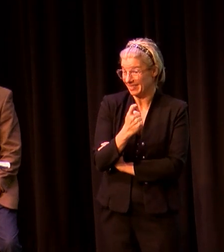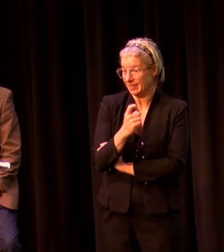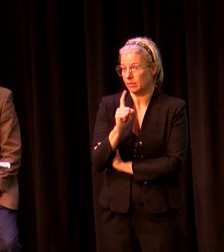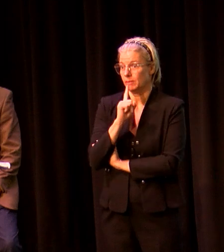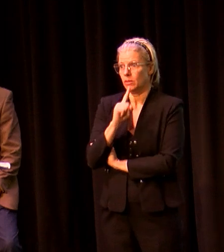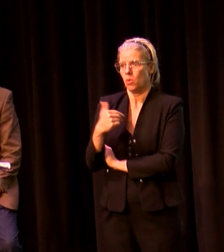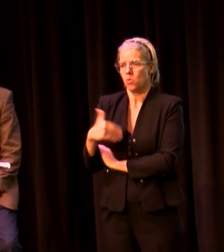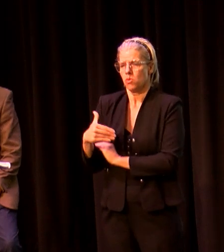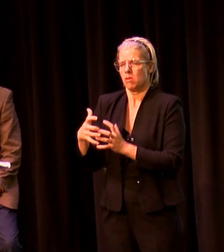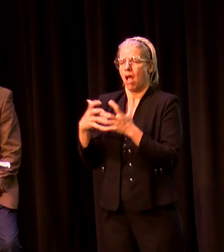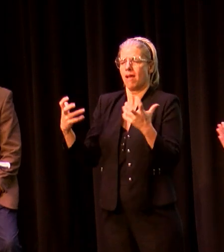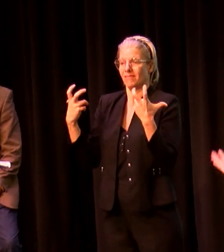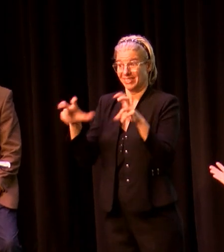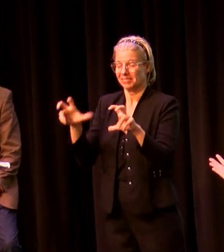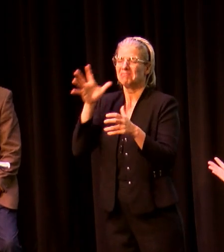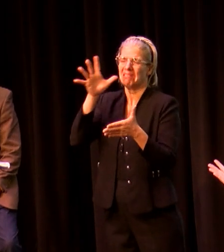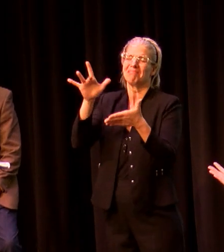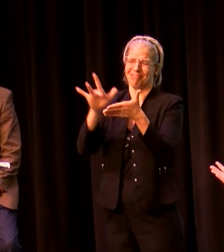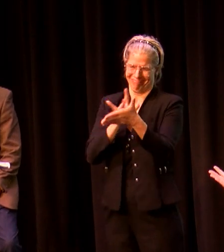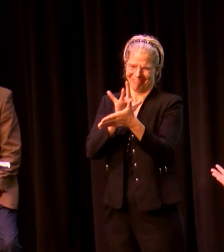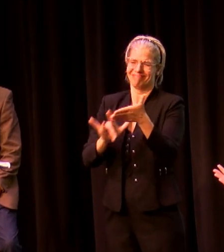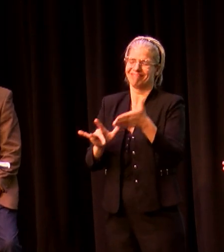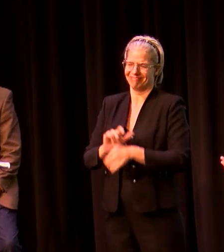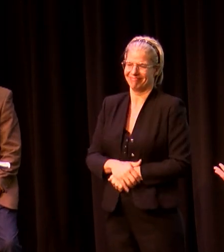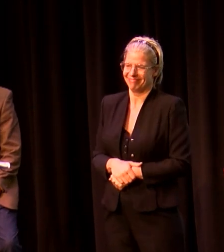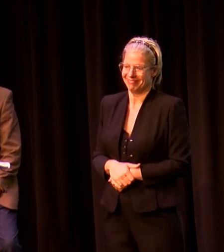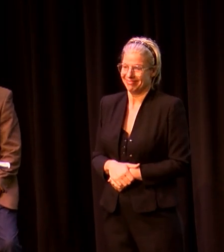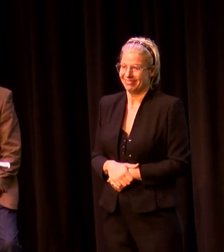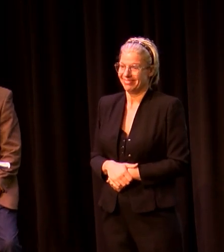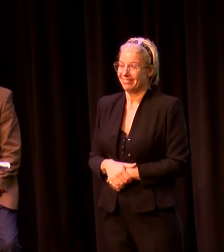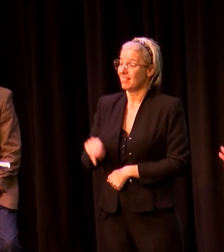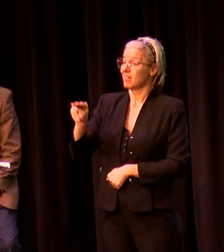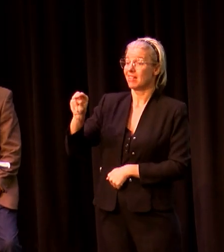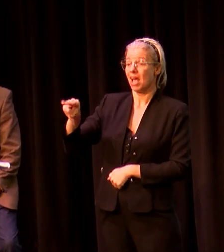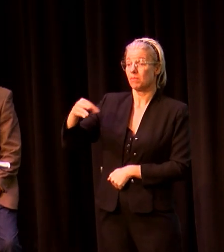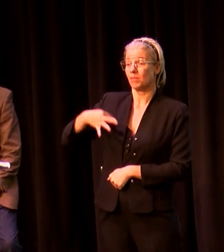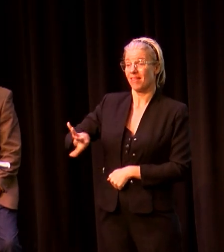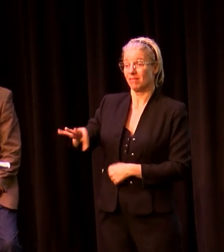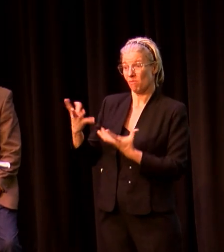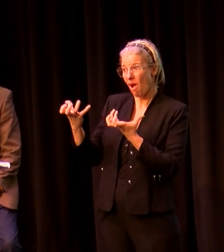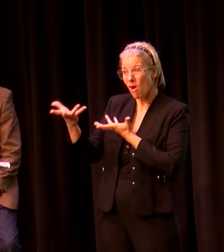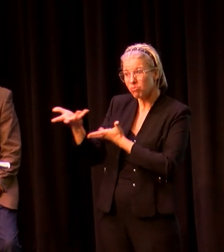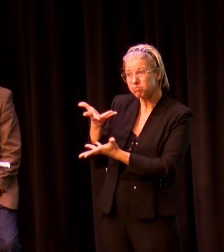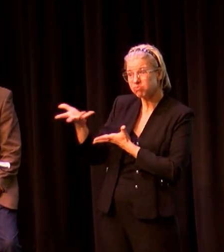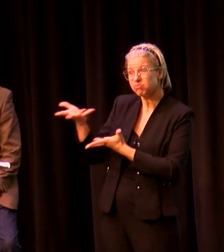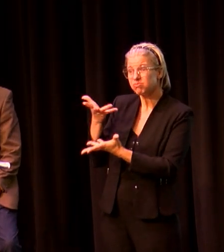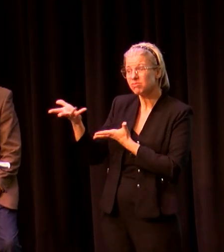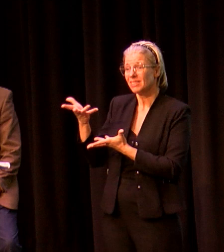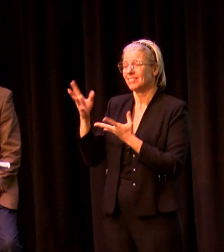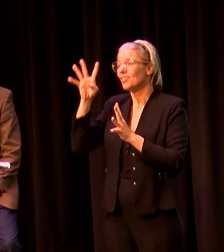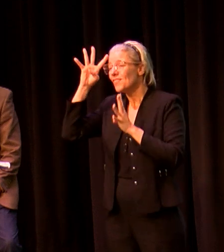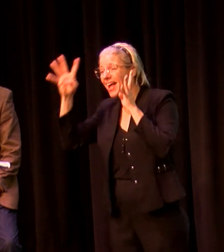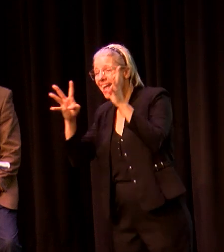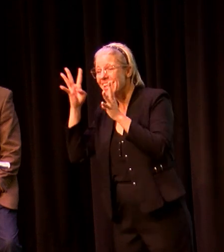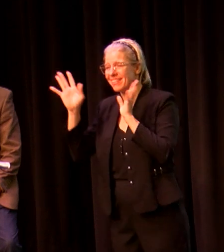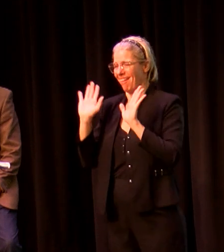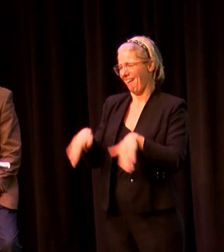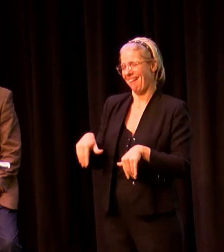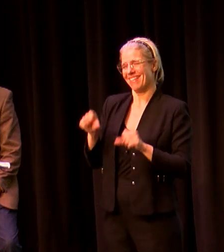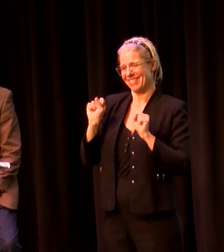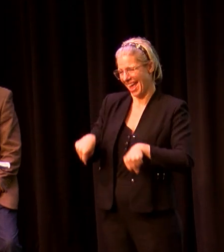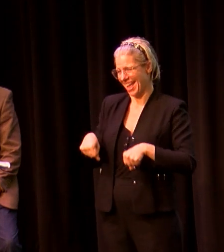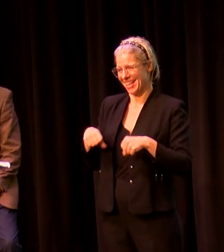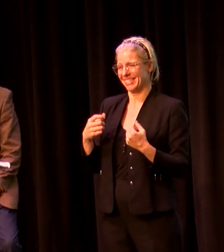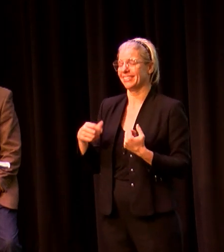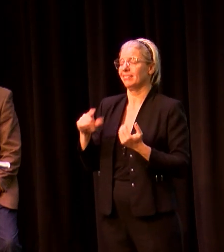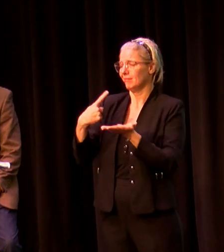pays off. And also, nonprofits, if you want to chat with me, there are lots of creative ways that we can talk about projects that you might